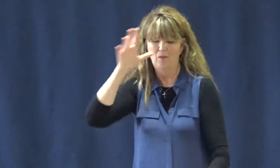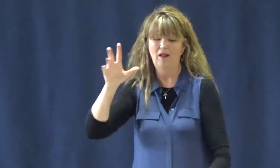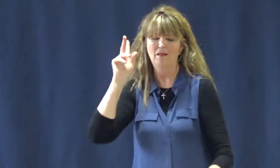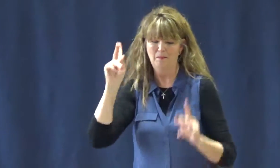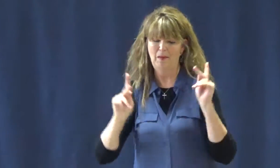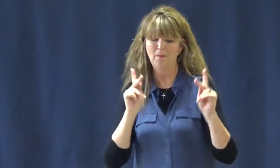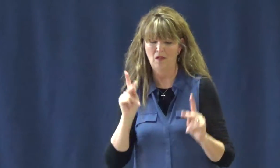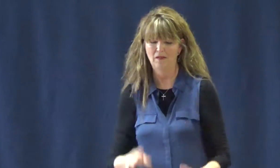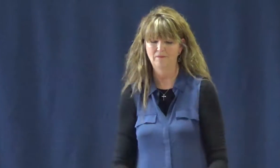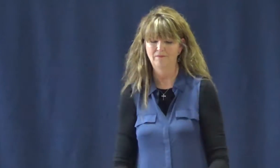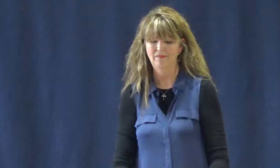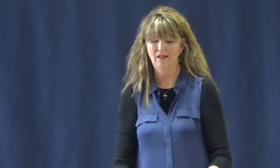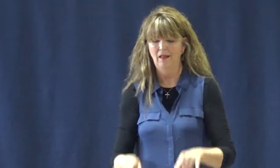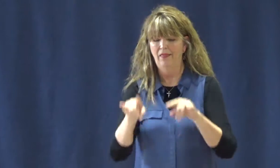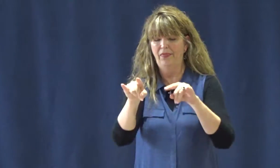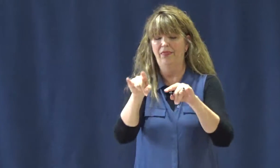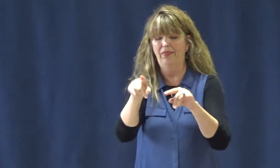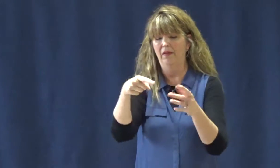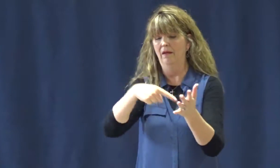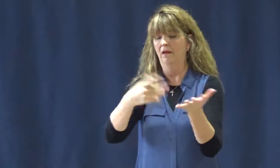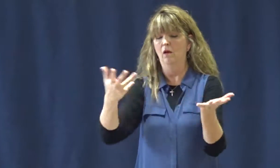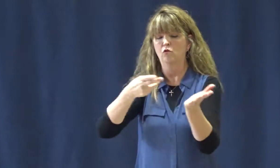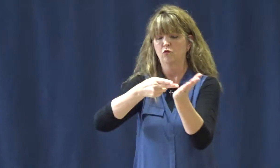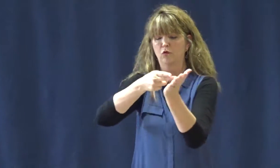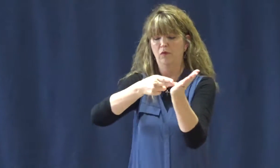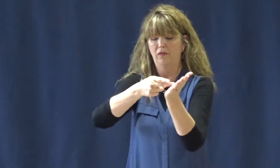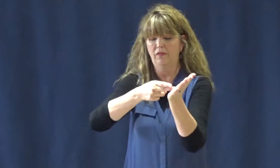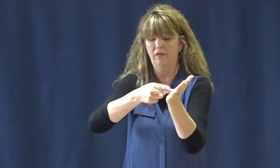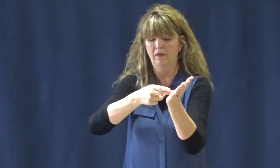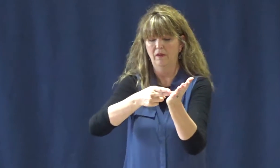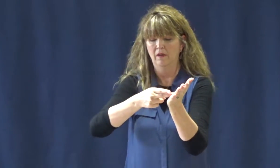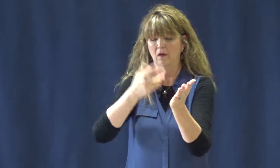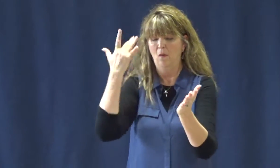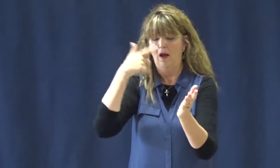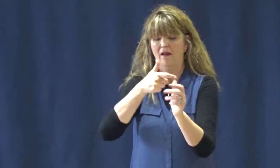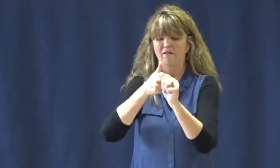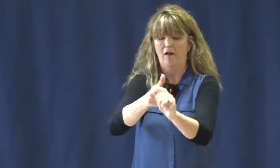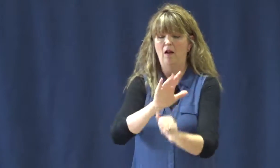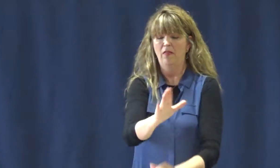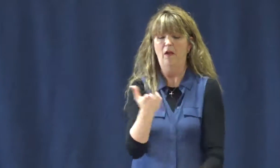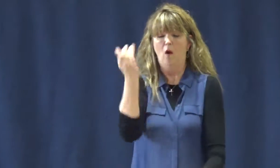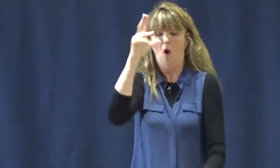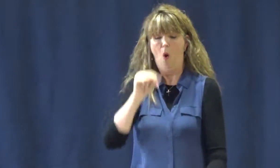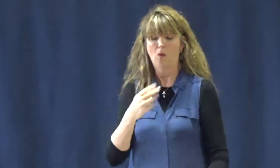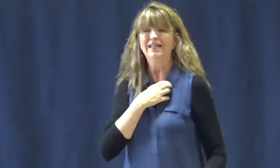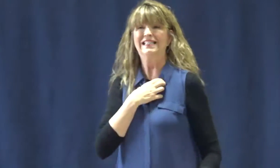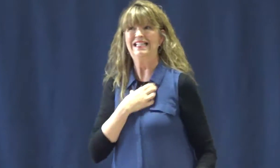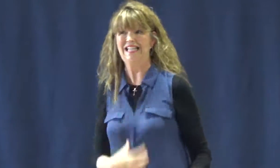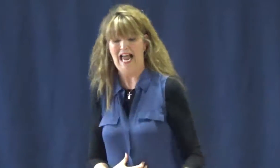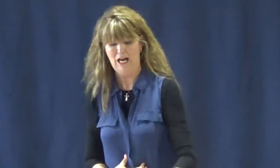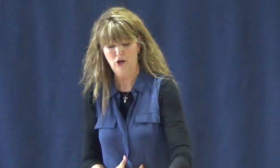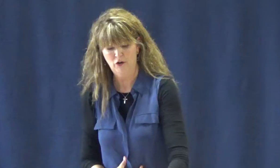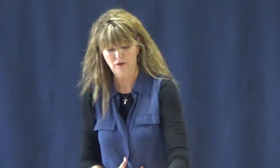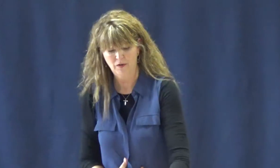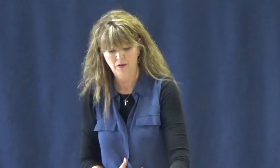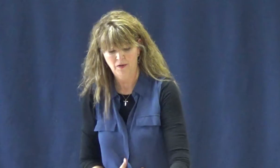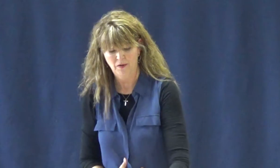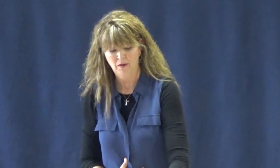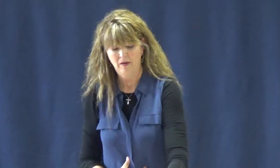that in the last days, scoffers will come, mocking the truth and following their own